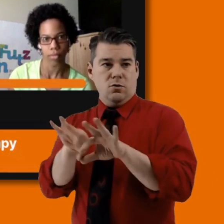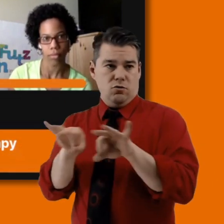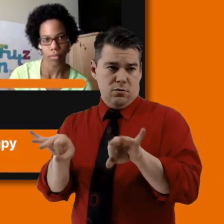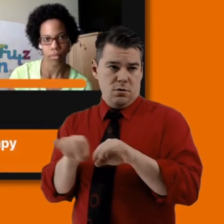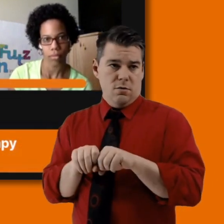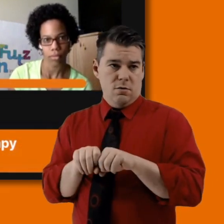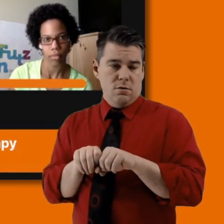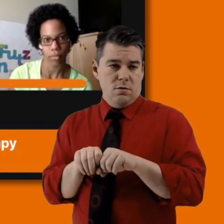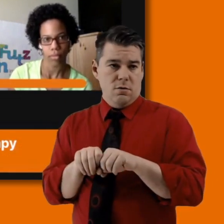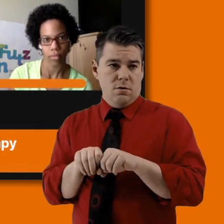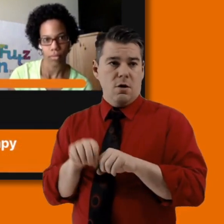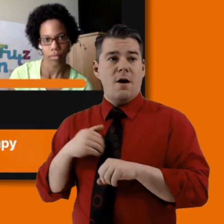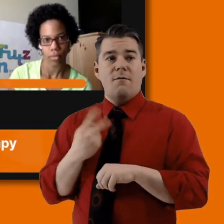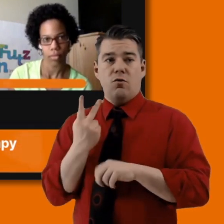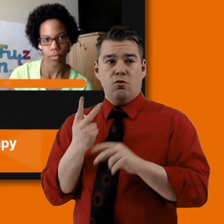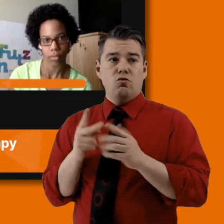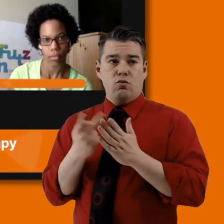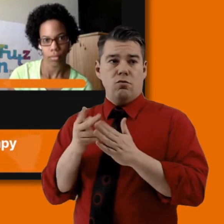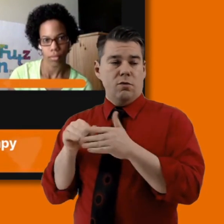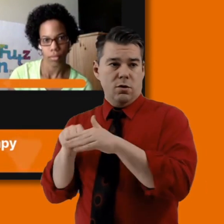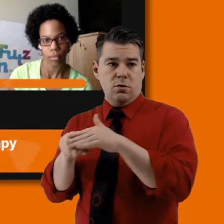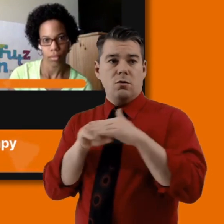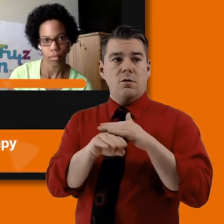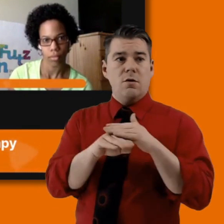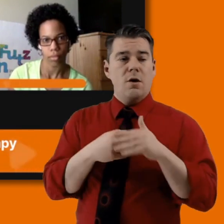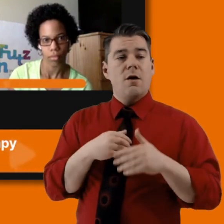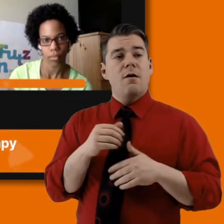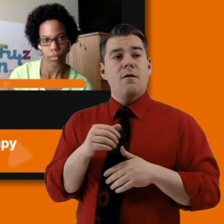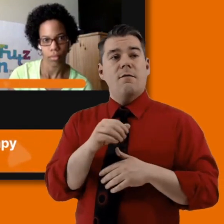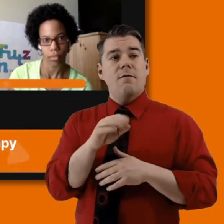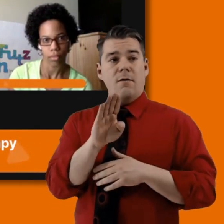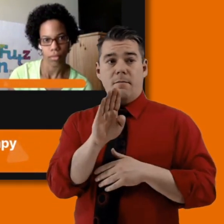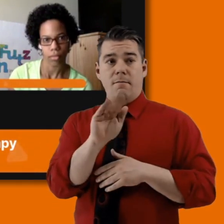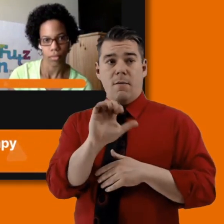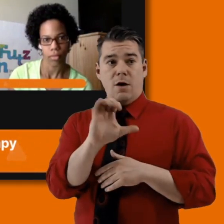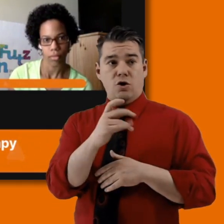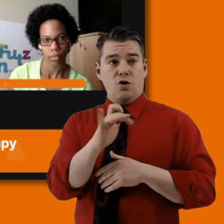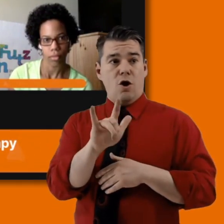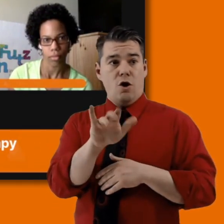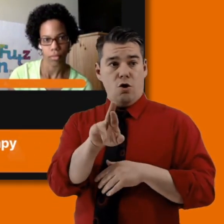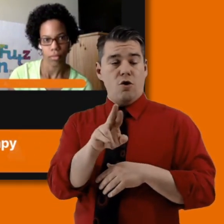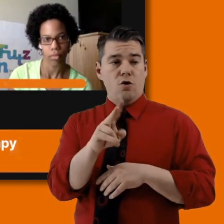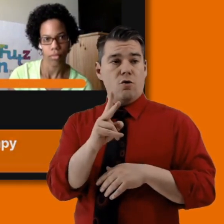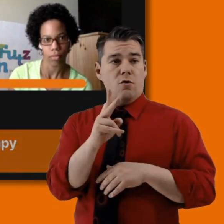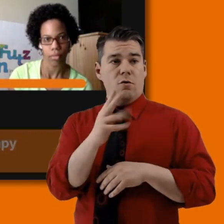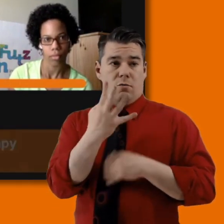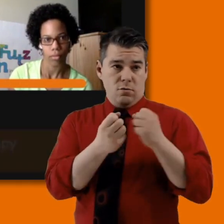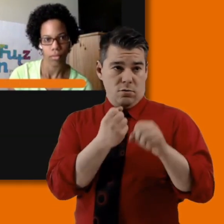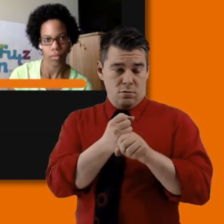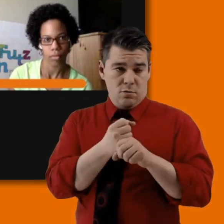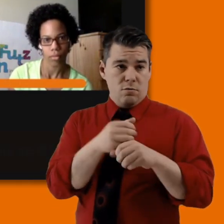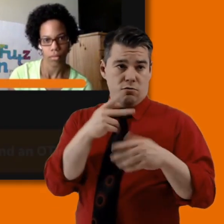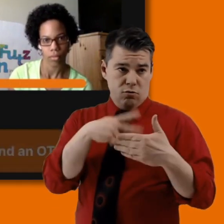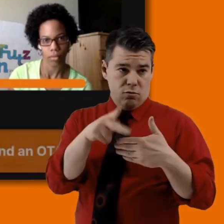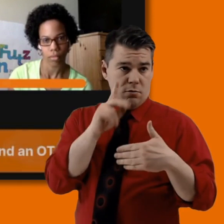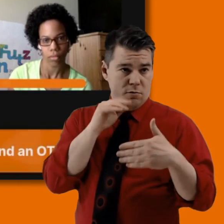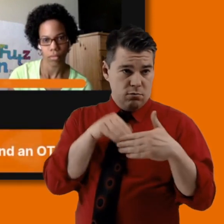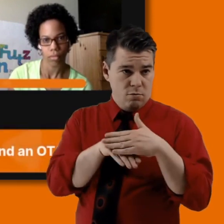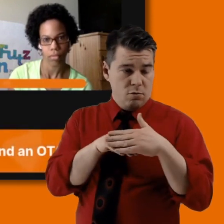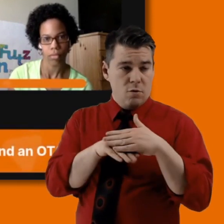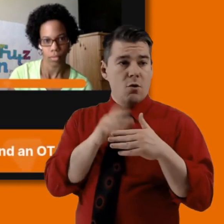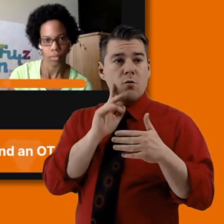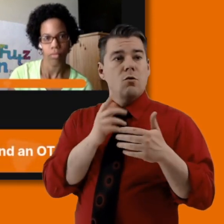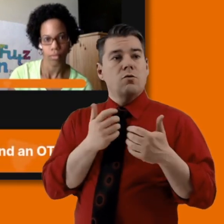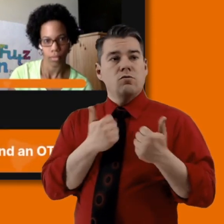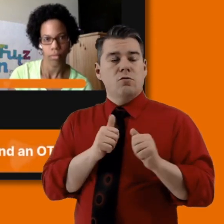have dual points of entry. So there are baccalaureate programs that are looking for accreditation, and they're going to get